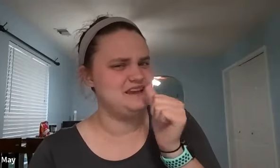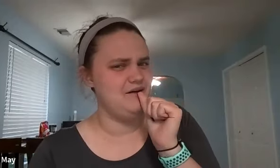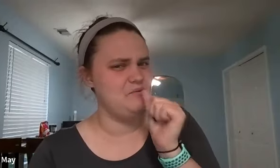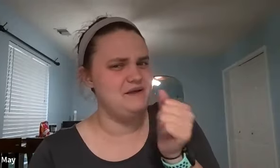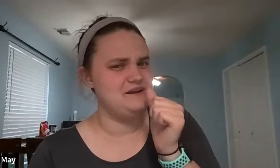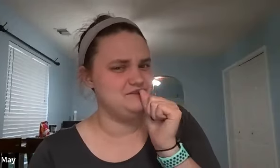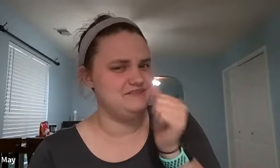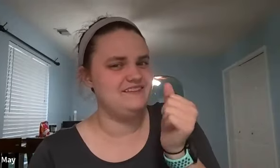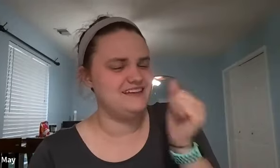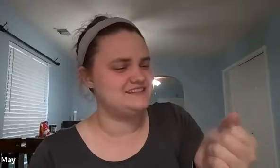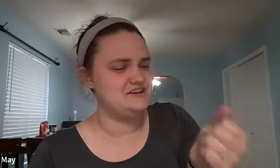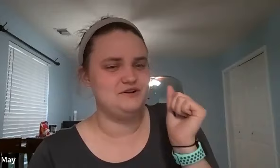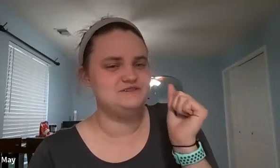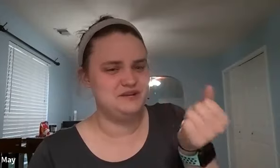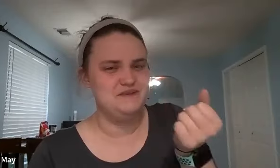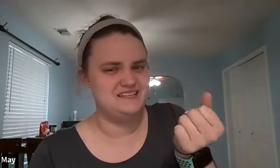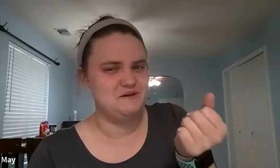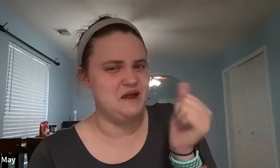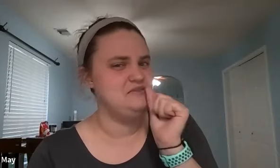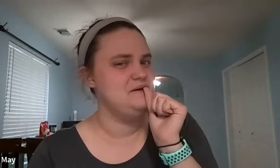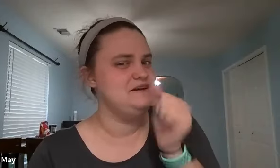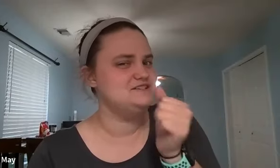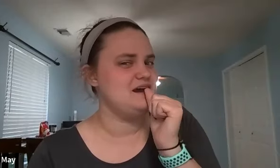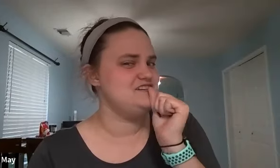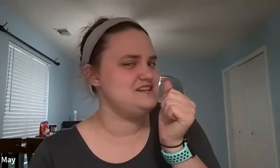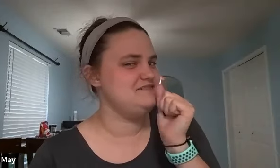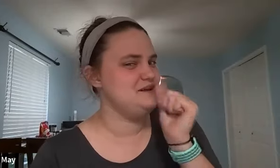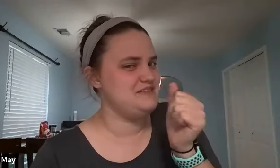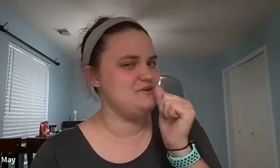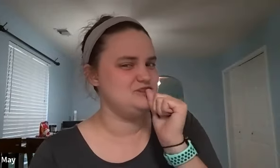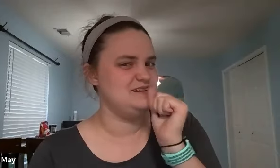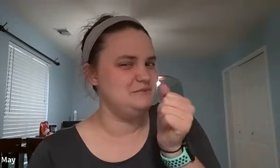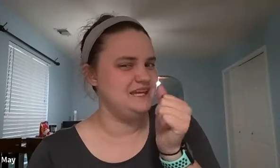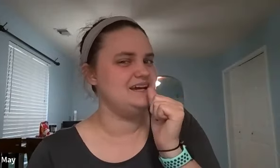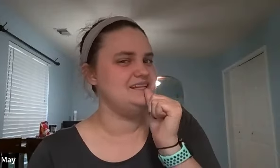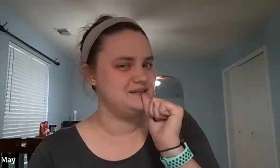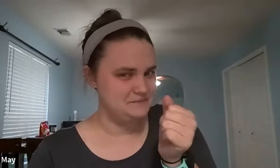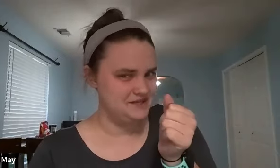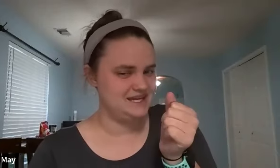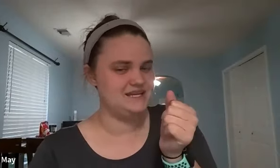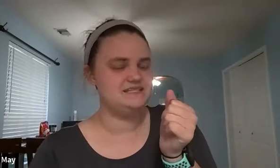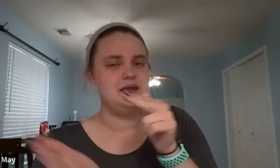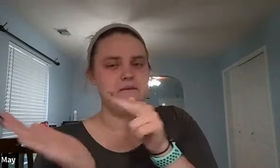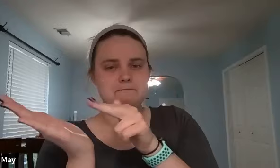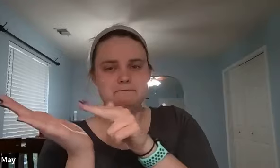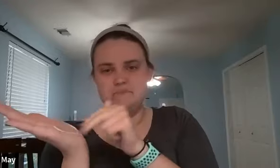like, why am I doing that? Like, that's kind of gross. I'm putting my hands in my mouth. So I just kind of make that motion. Peanut, peanut,